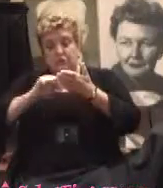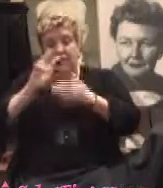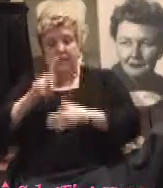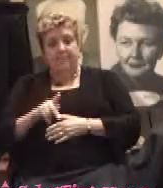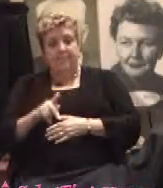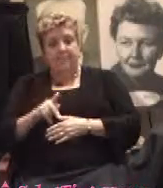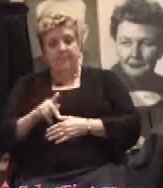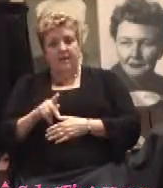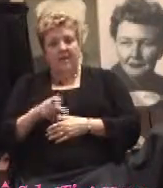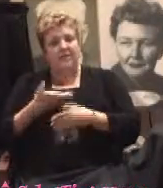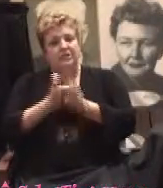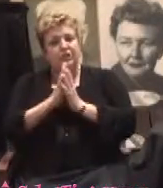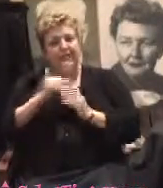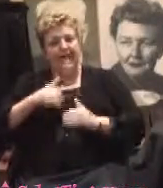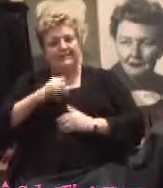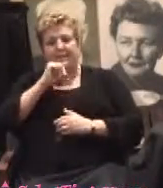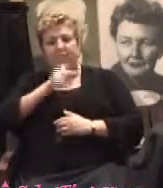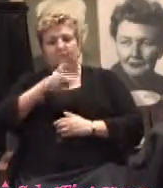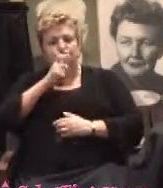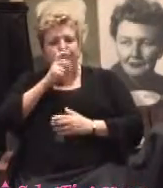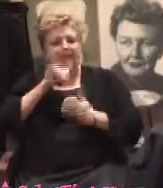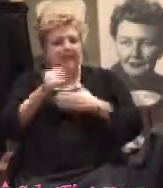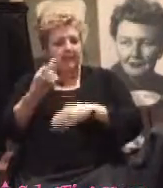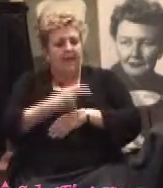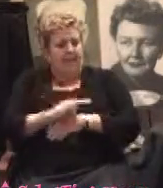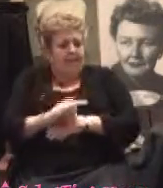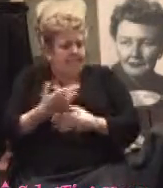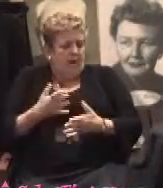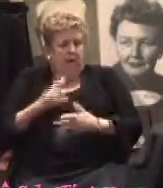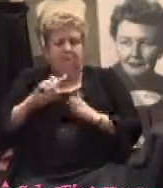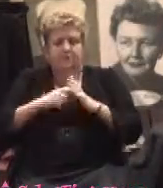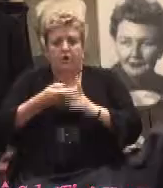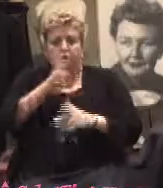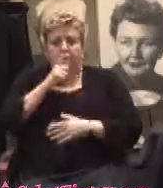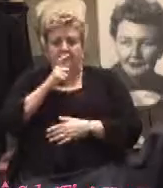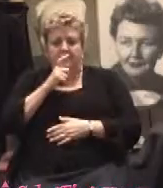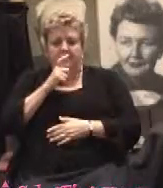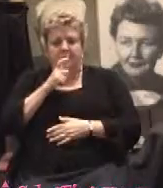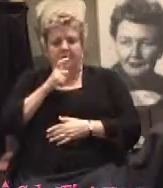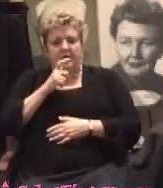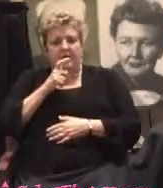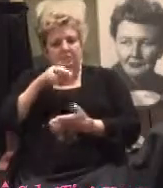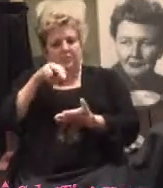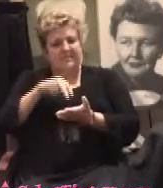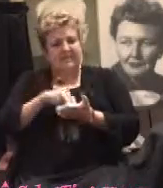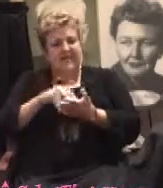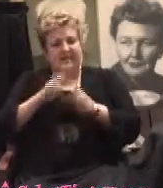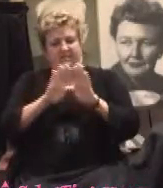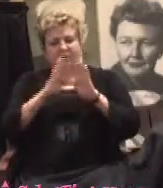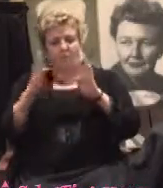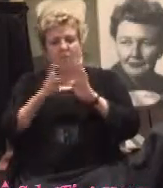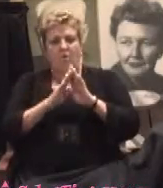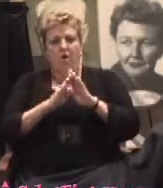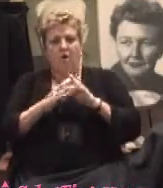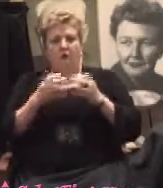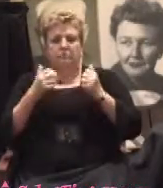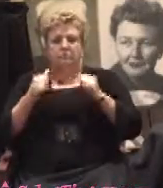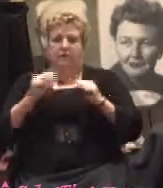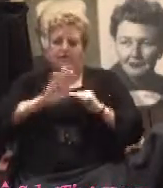not to drink that day, and I'd already started. She was standing in the doorway, and I pushed her too hard. I just meant to get her out of the doorway. But I